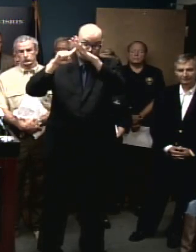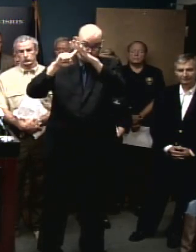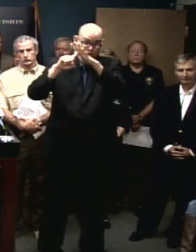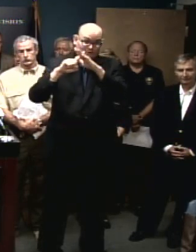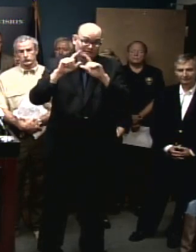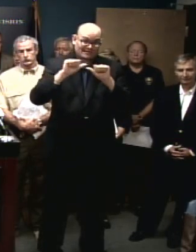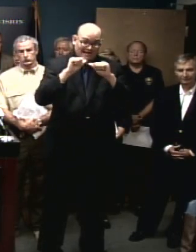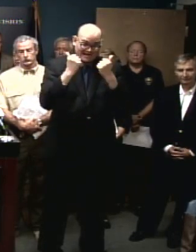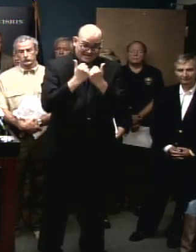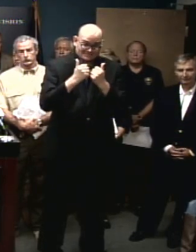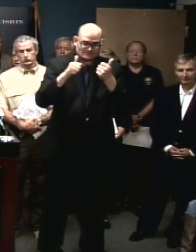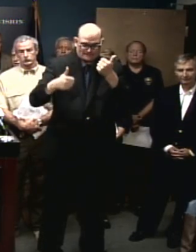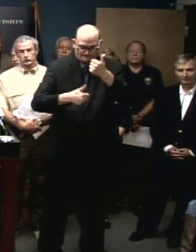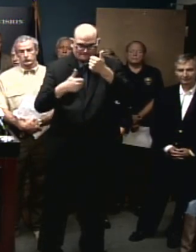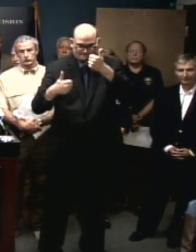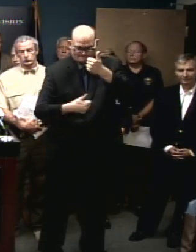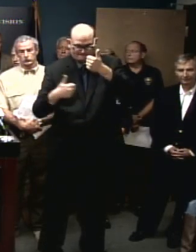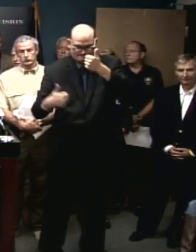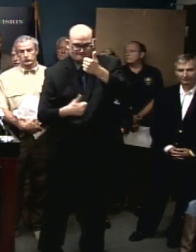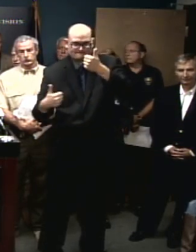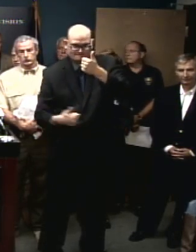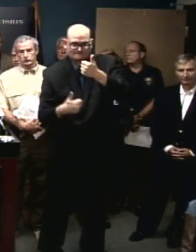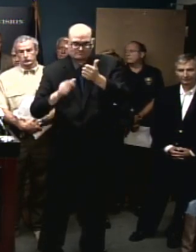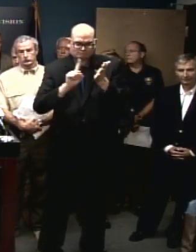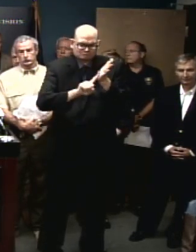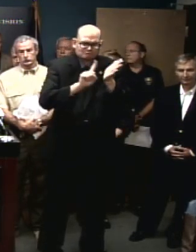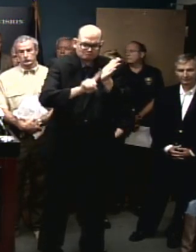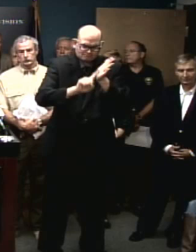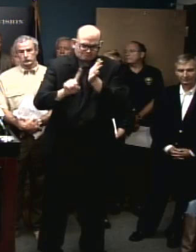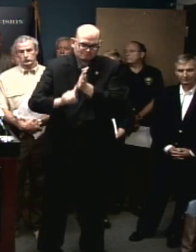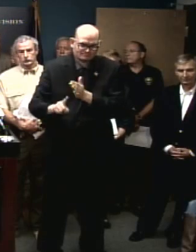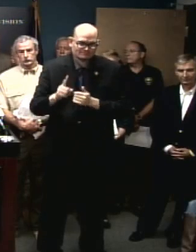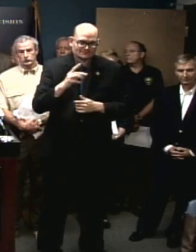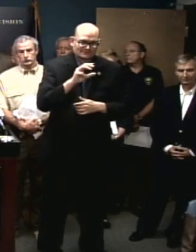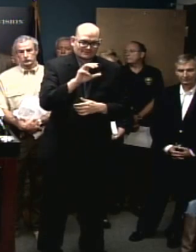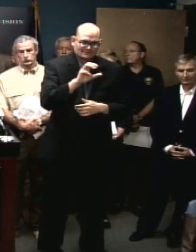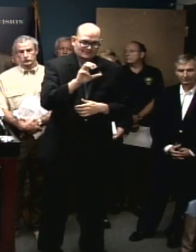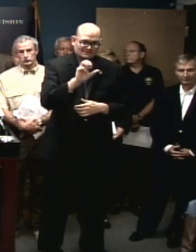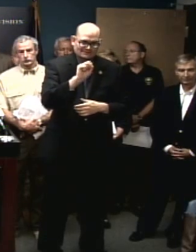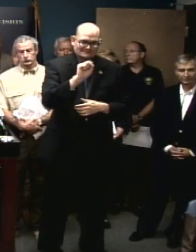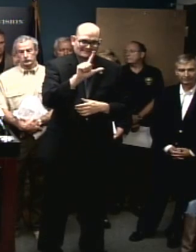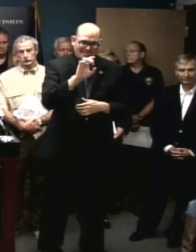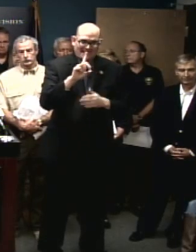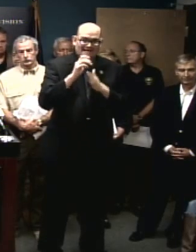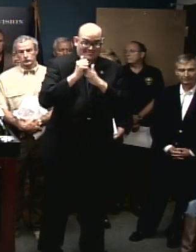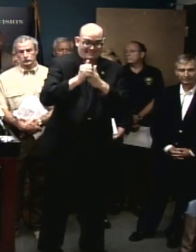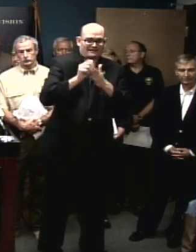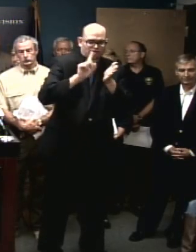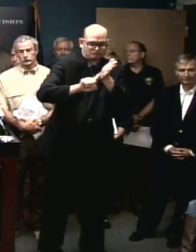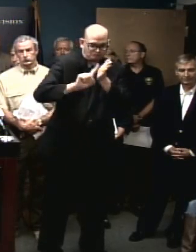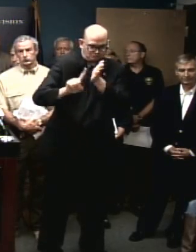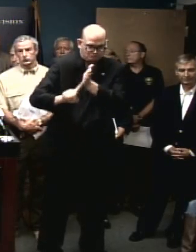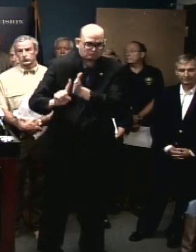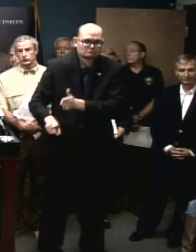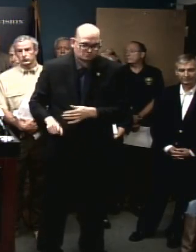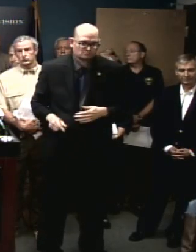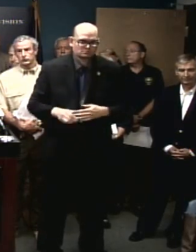what else can we be doing to be on top of that? So, and SLED is the lead agency on that one.